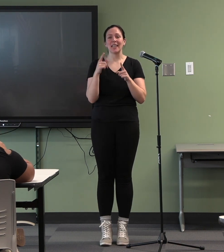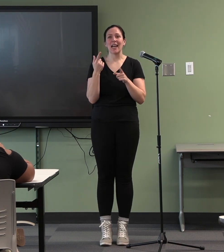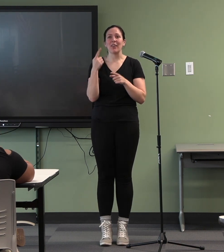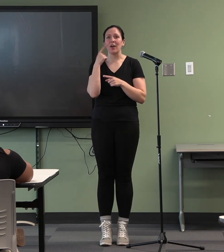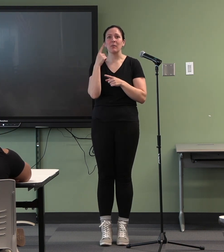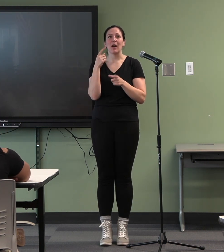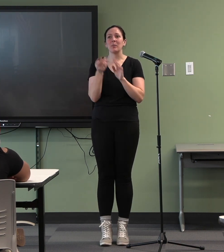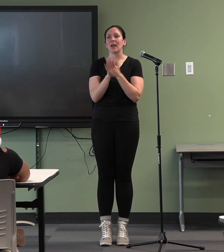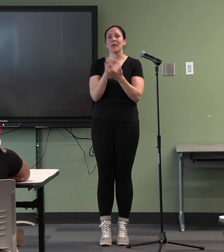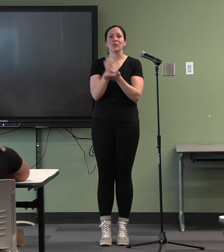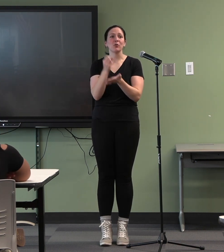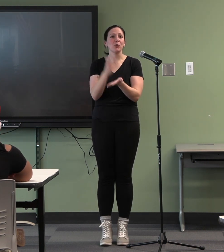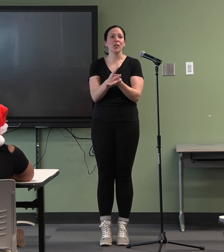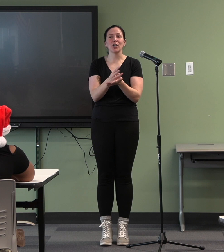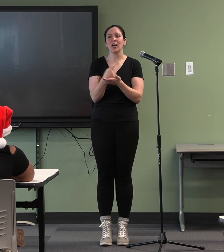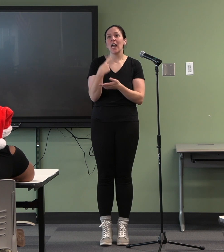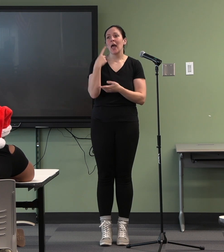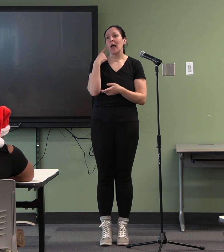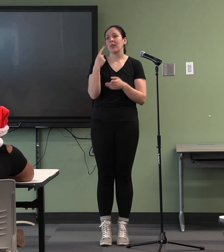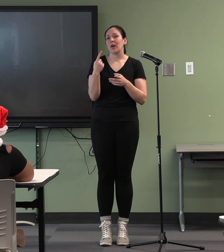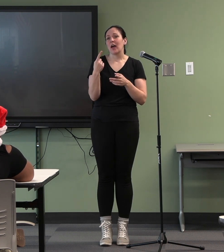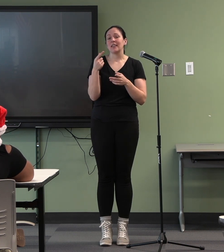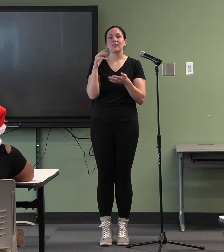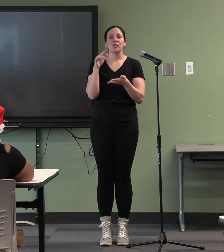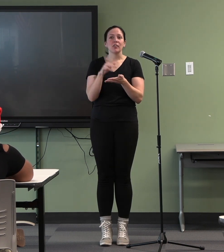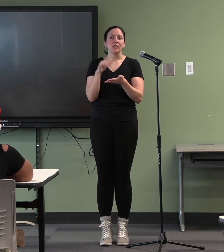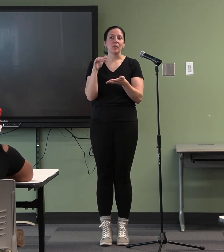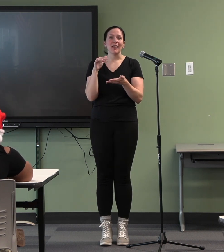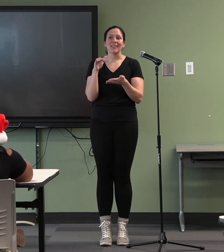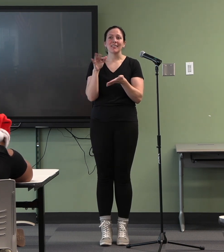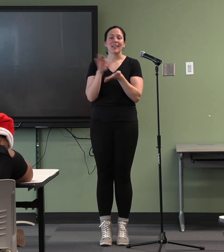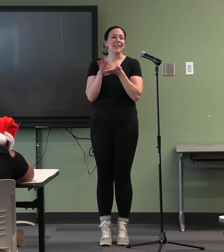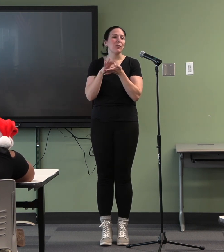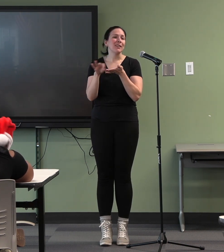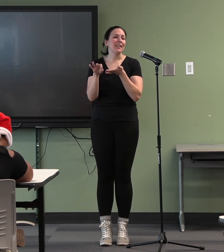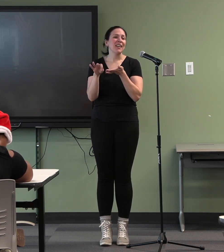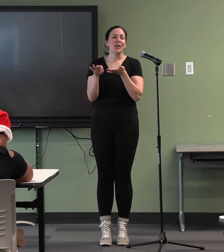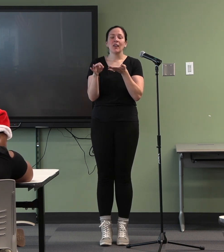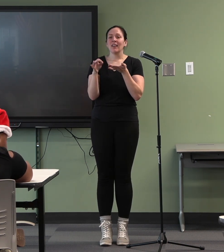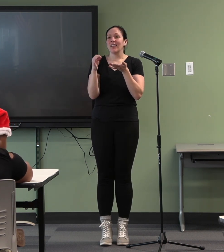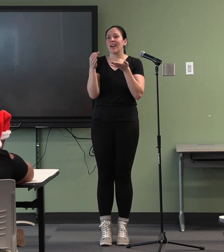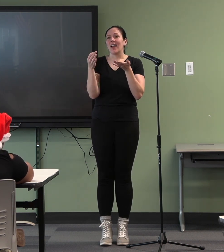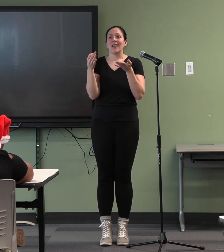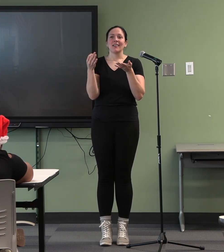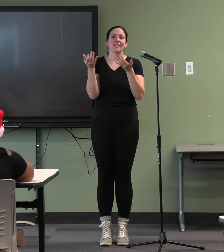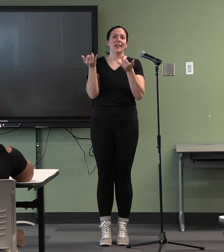I thought about becoming a social worker. I took some classes on accounting, and now here I